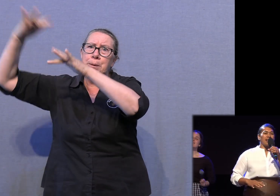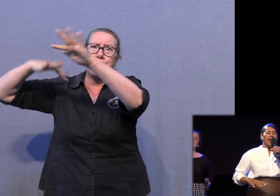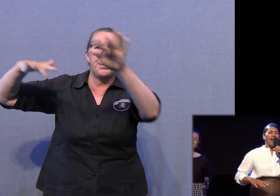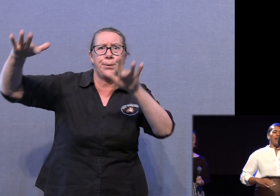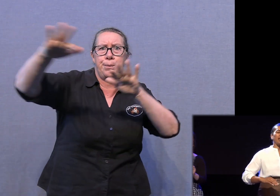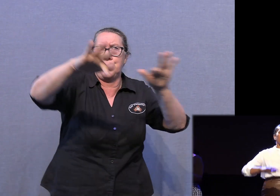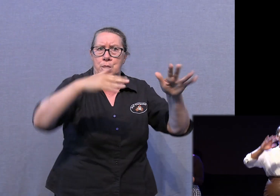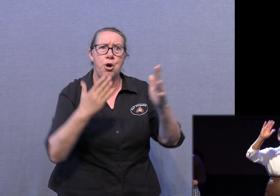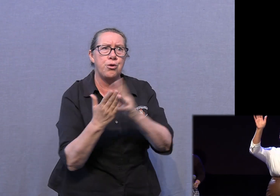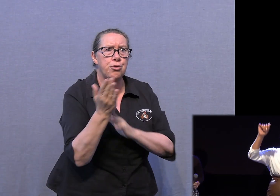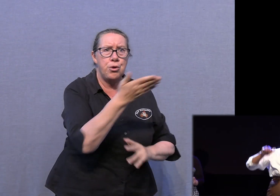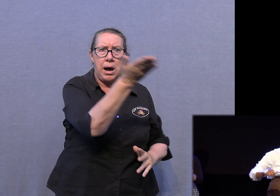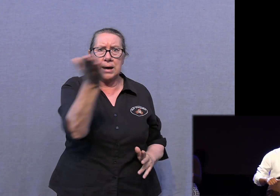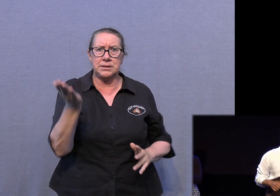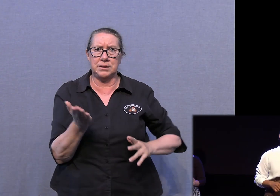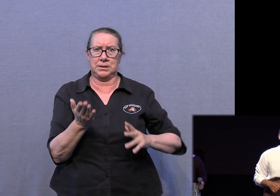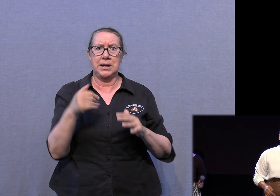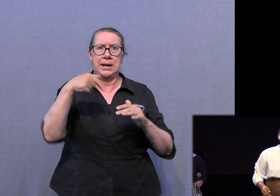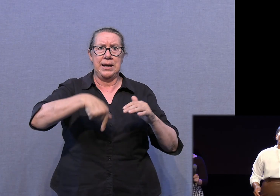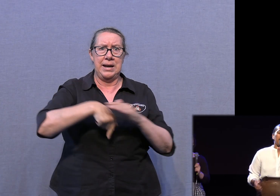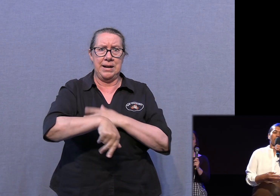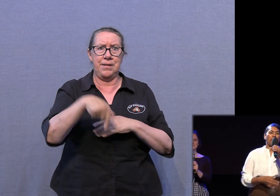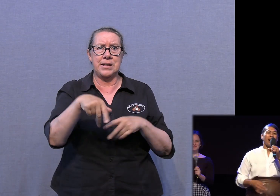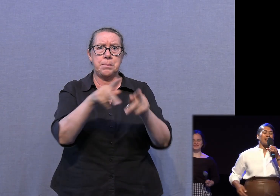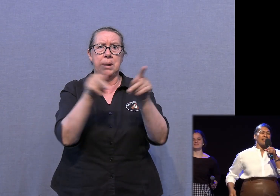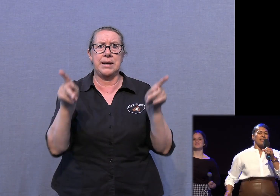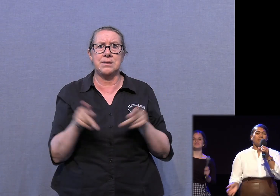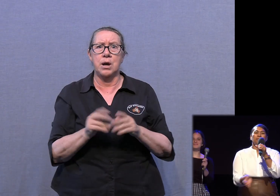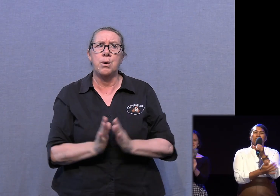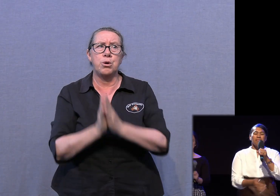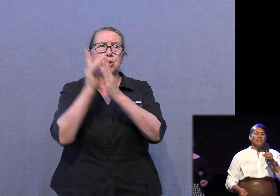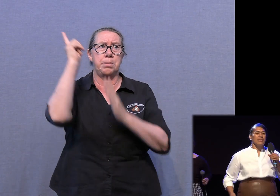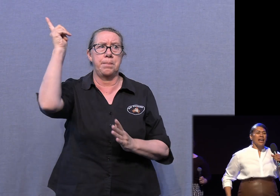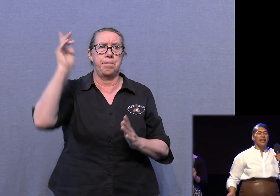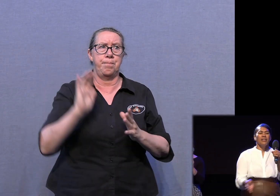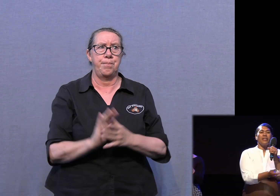us. Amen. Let's just worship him tonight as we give him praises.